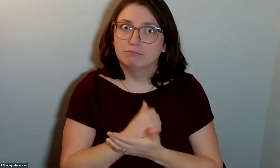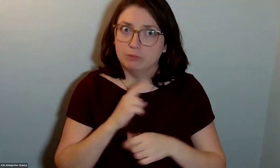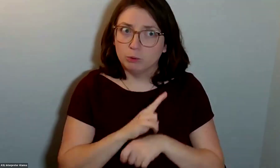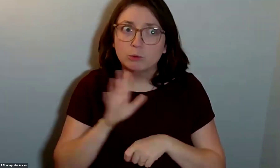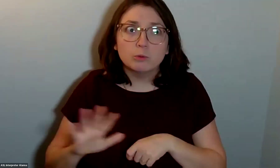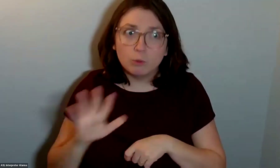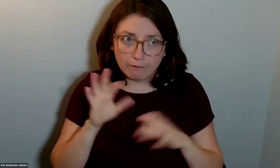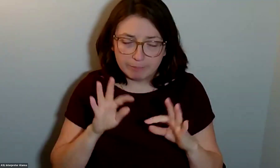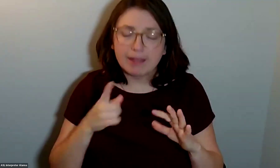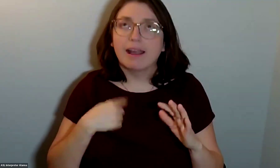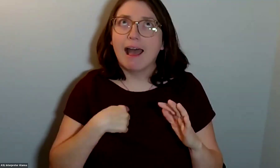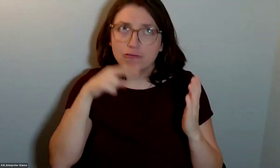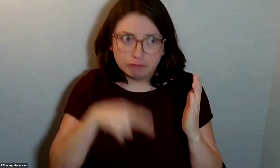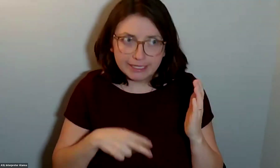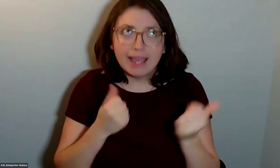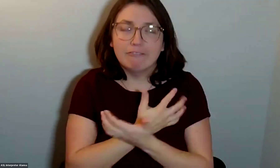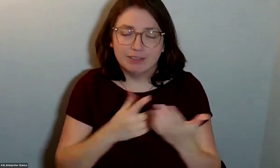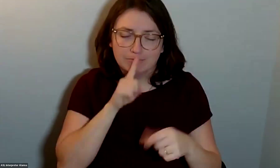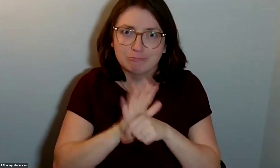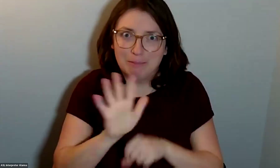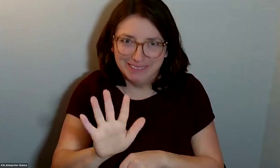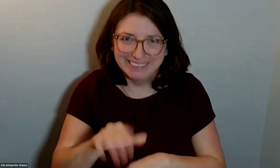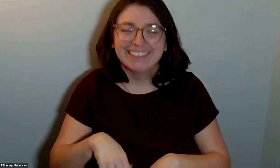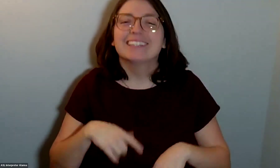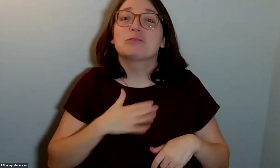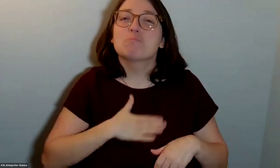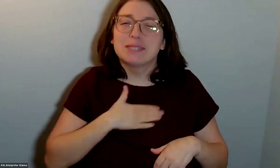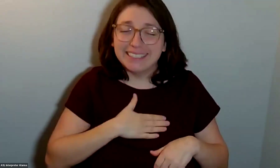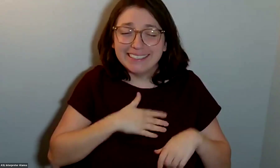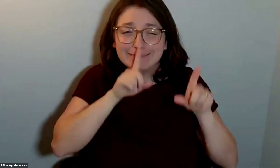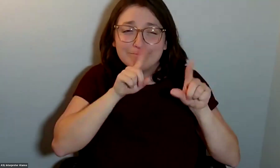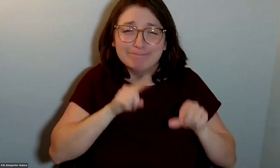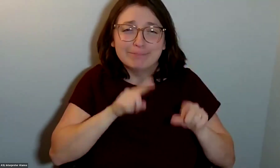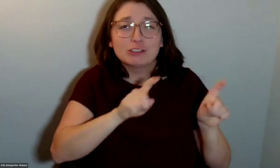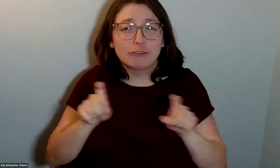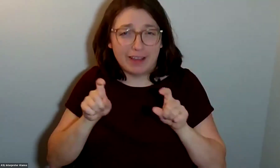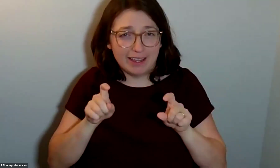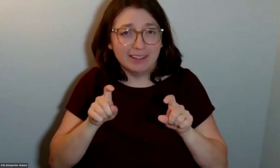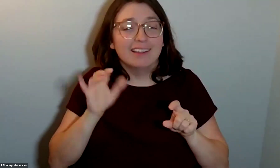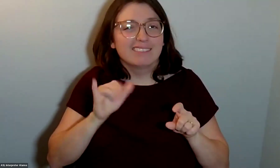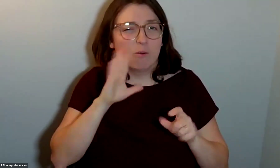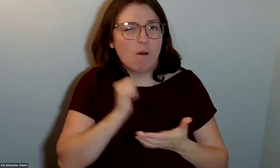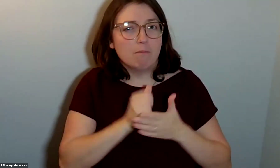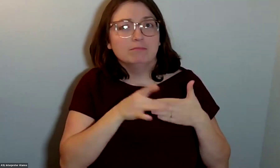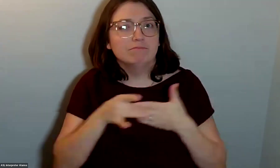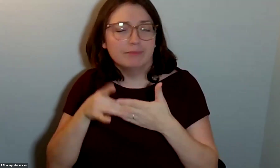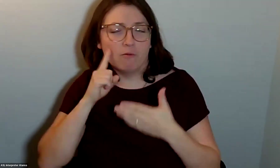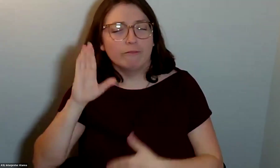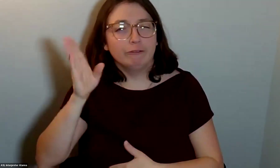read everything. So please complete the survey and help guide us in the future if you're willing to give us any